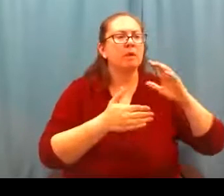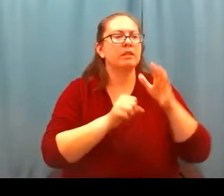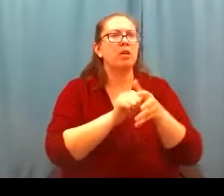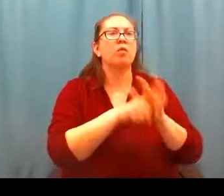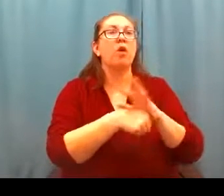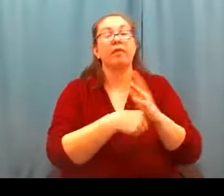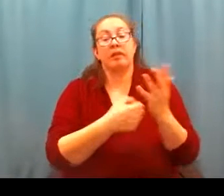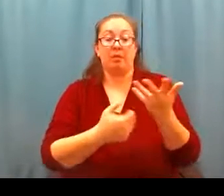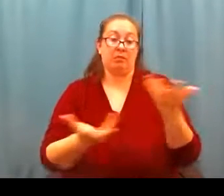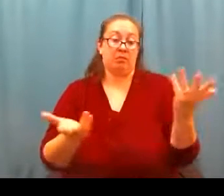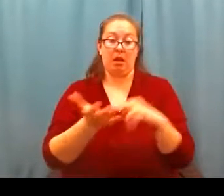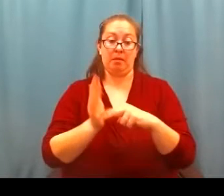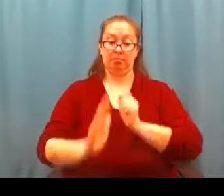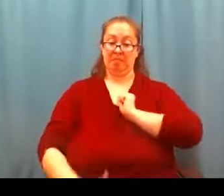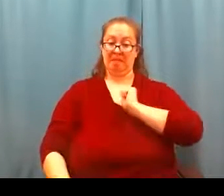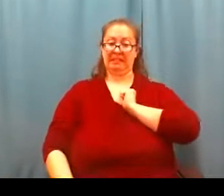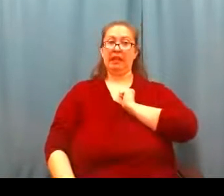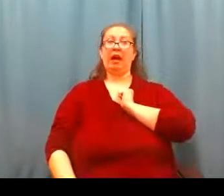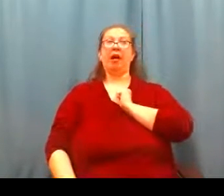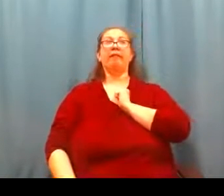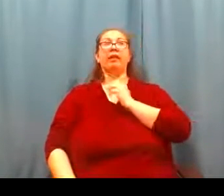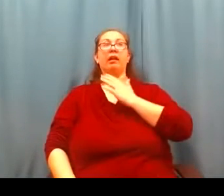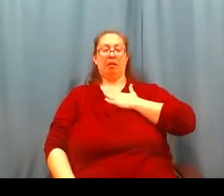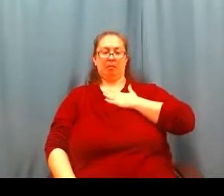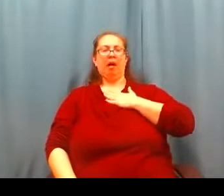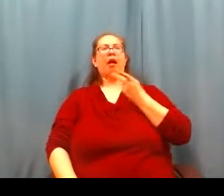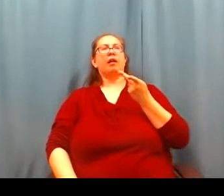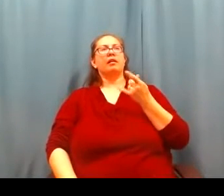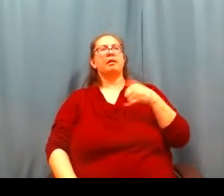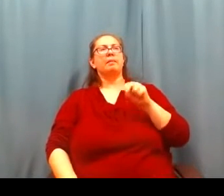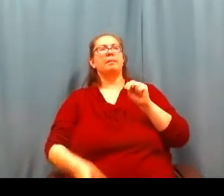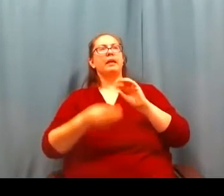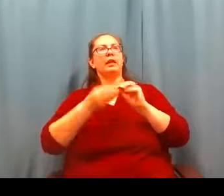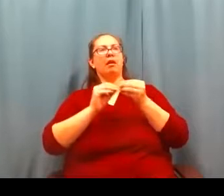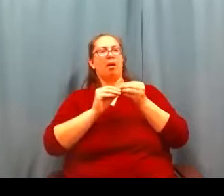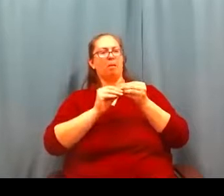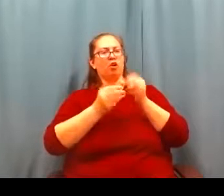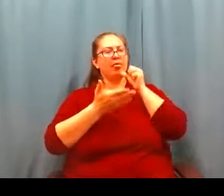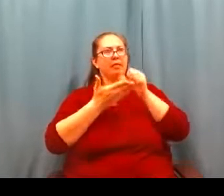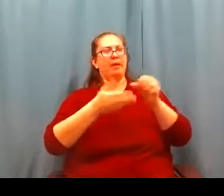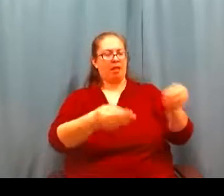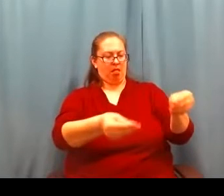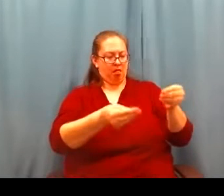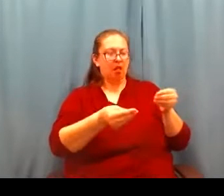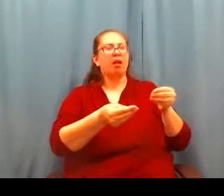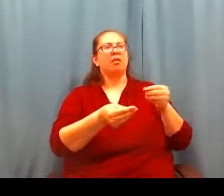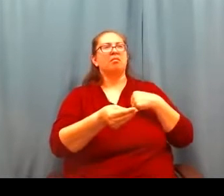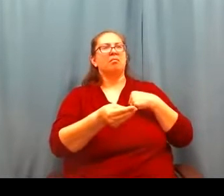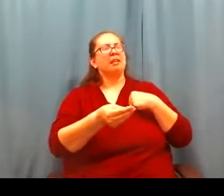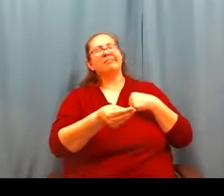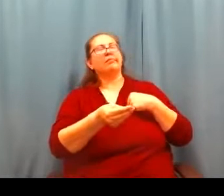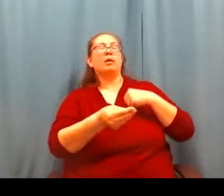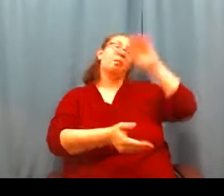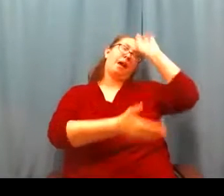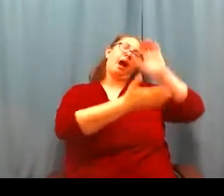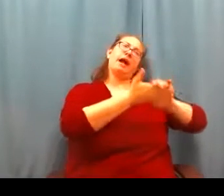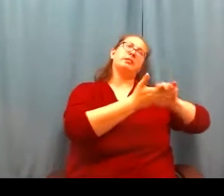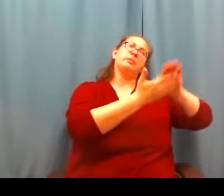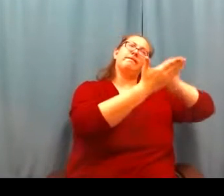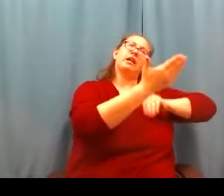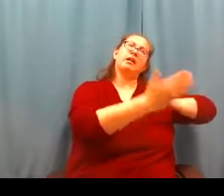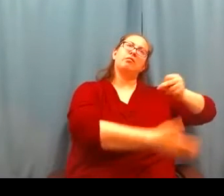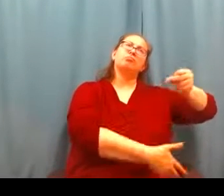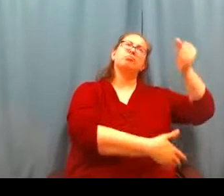census, there's a little PIN number in the mail, and I think we did it, my husband did it actually, the first or second day.